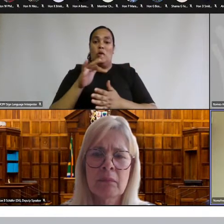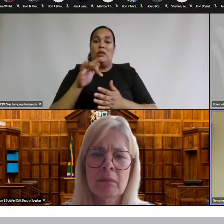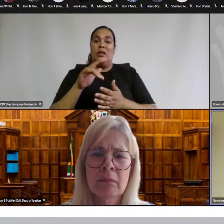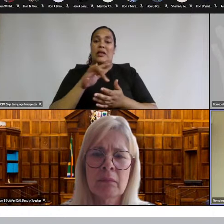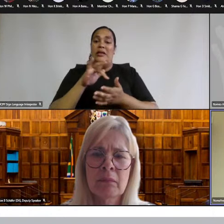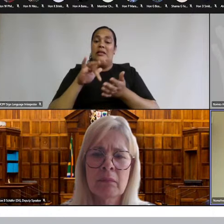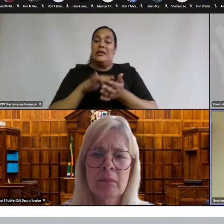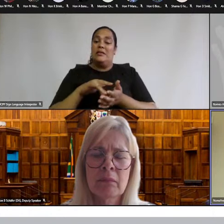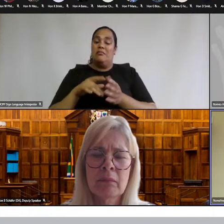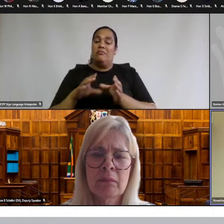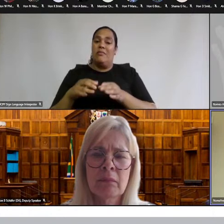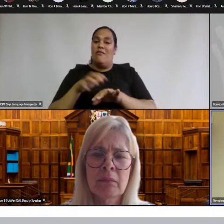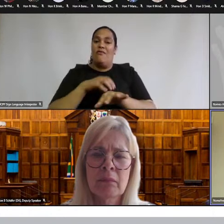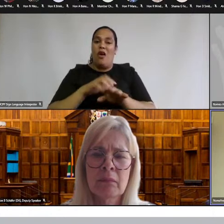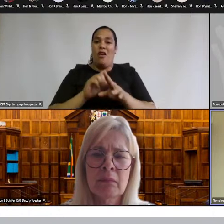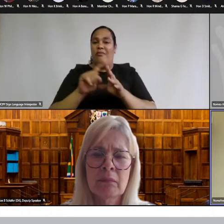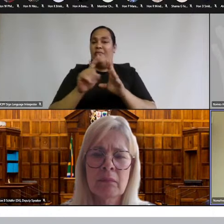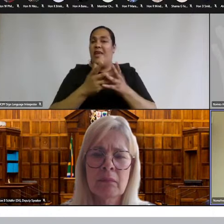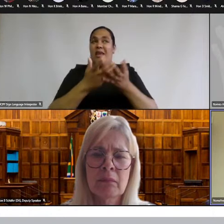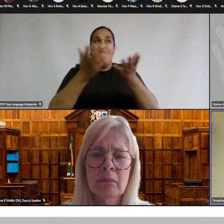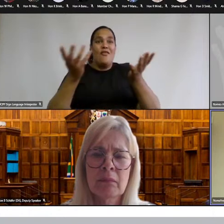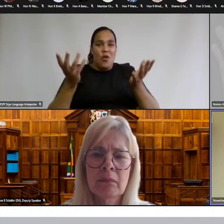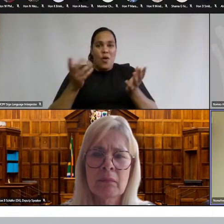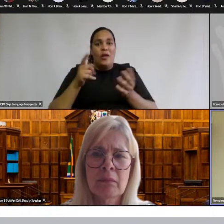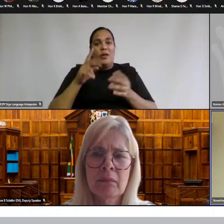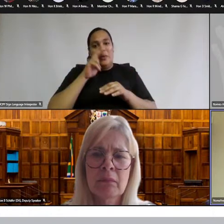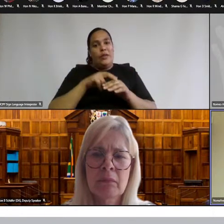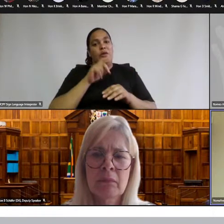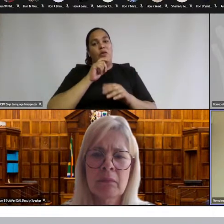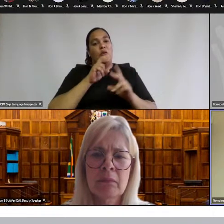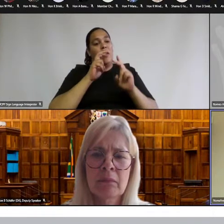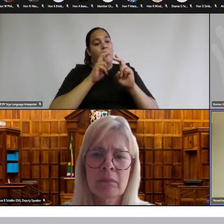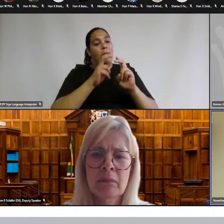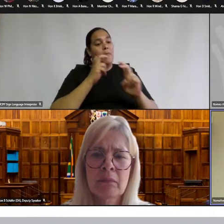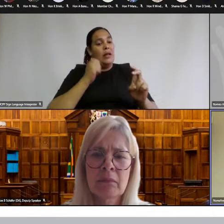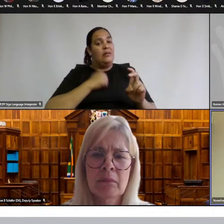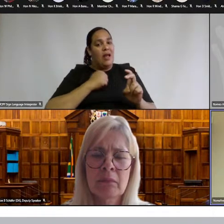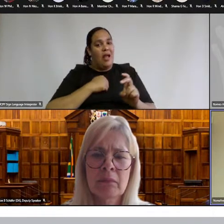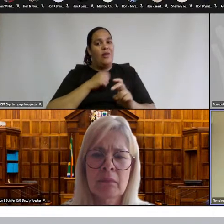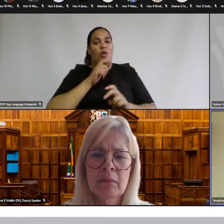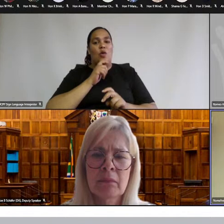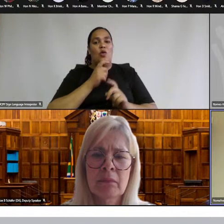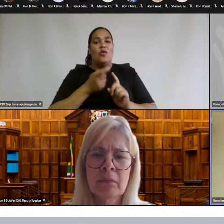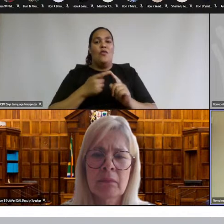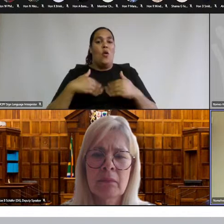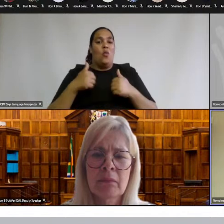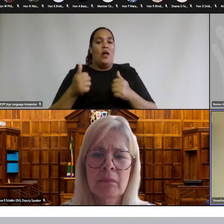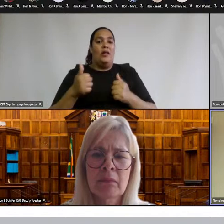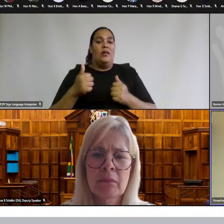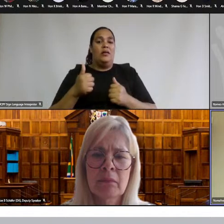in all of these farms and everywhere, we have to use our buses that used to be used by the wellness for